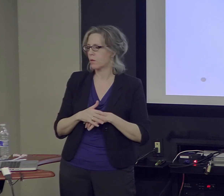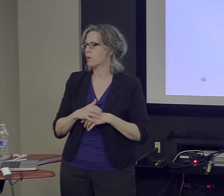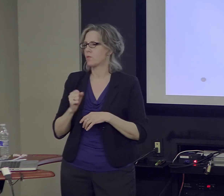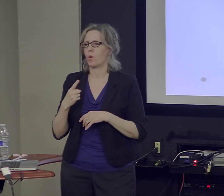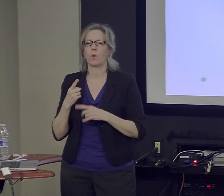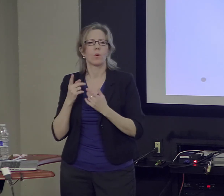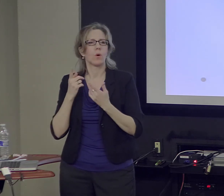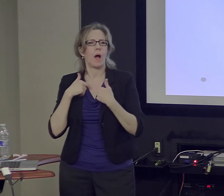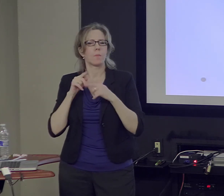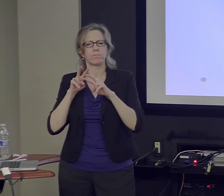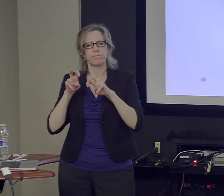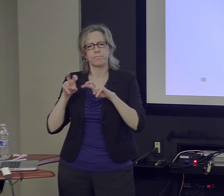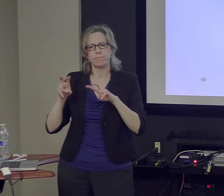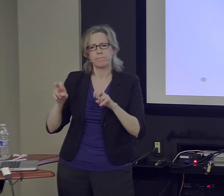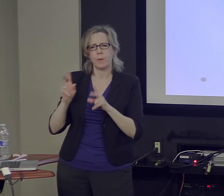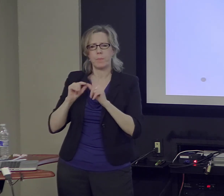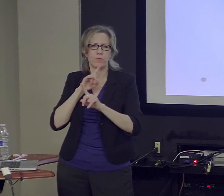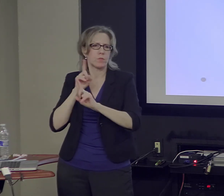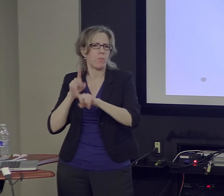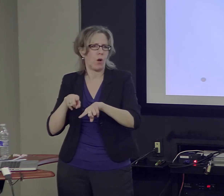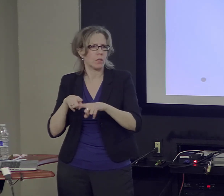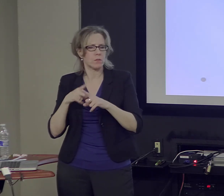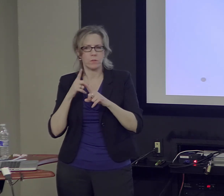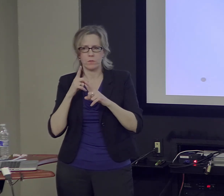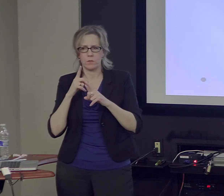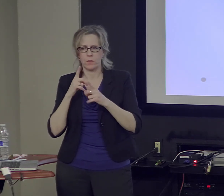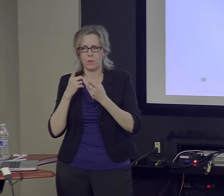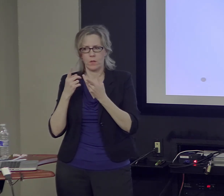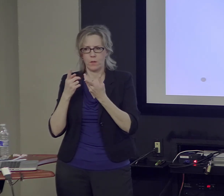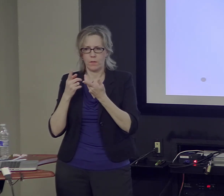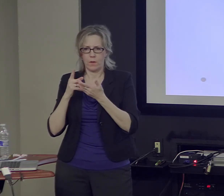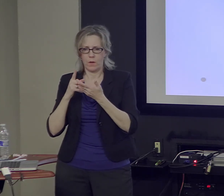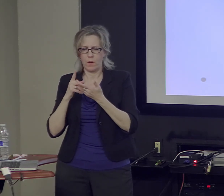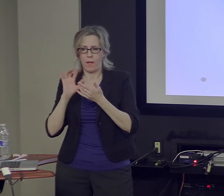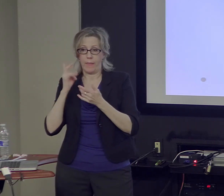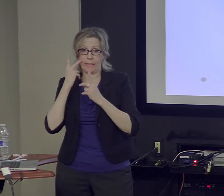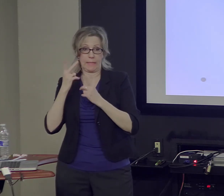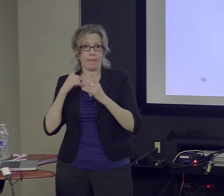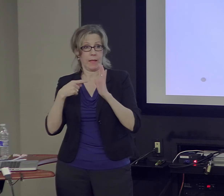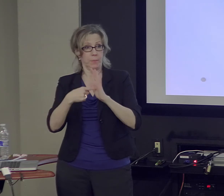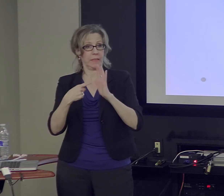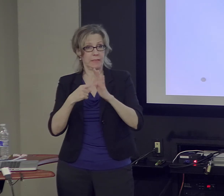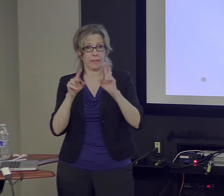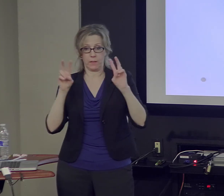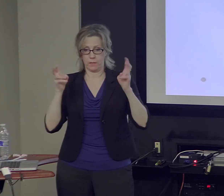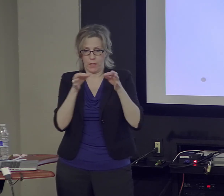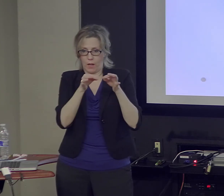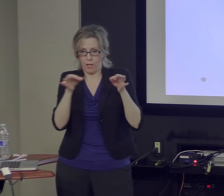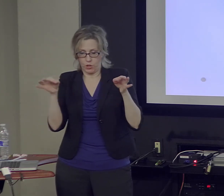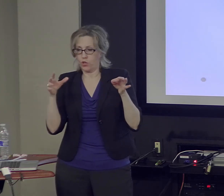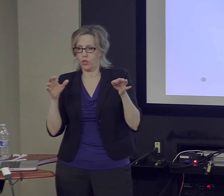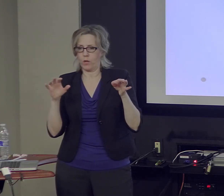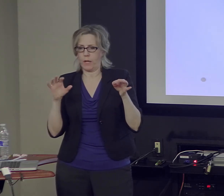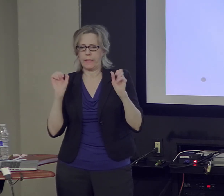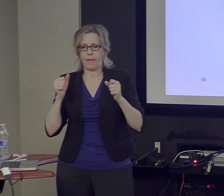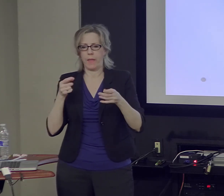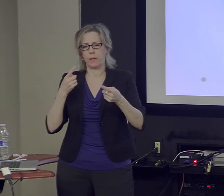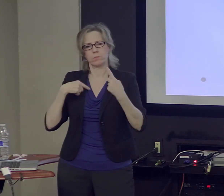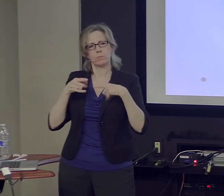language. But I wanted to look more closely at international sign language and its use of depiction, and what those depiction sentences